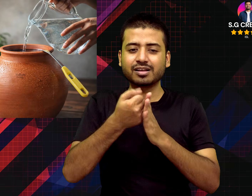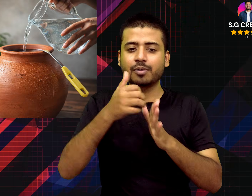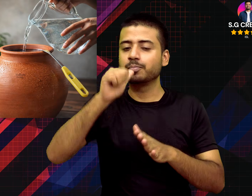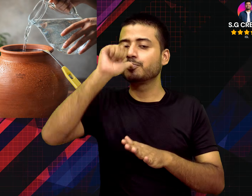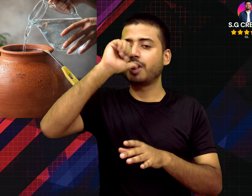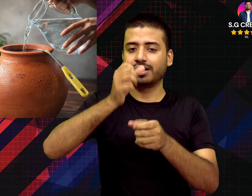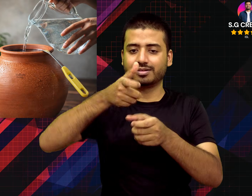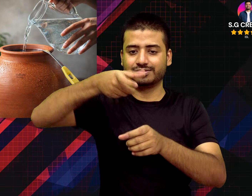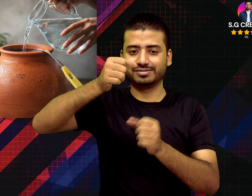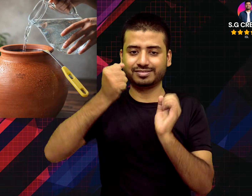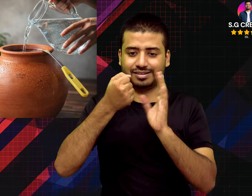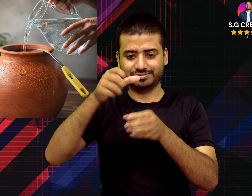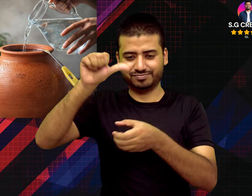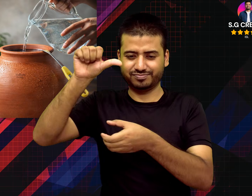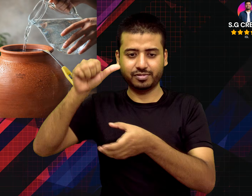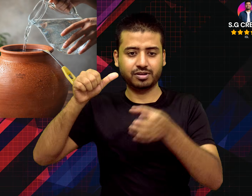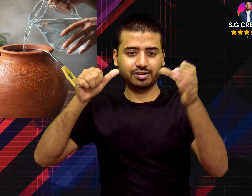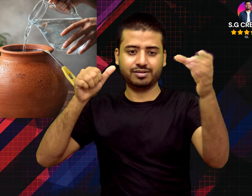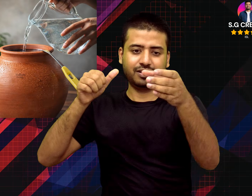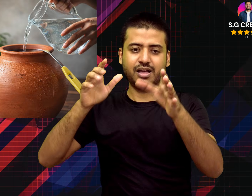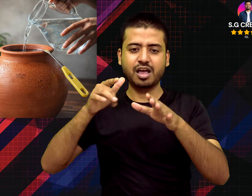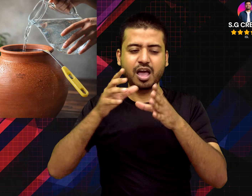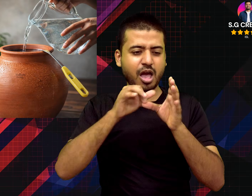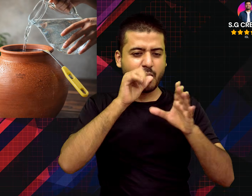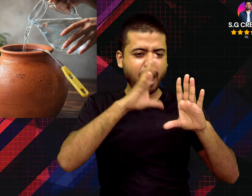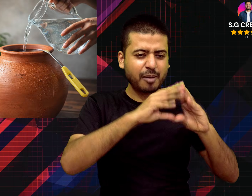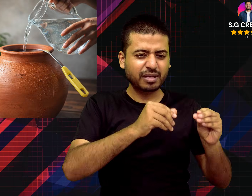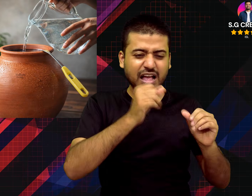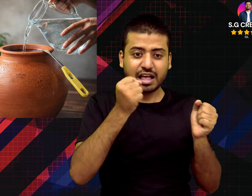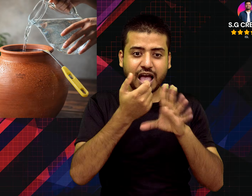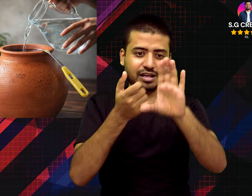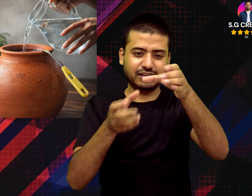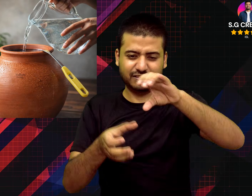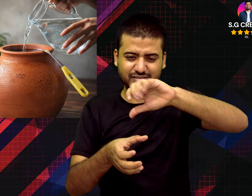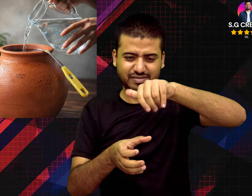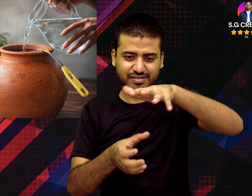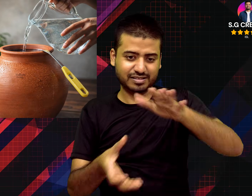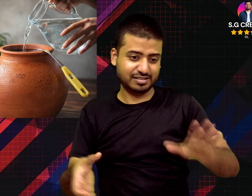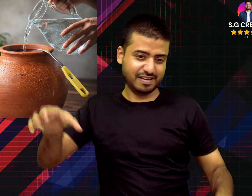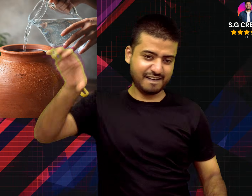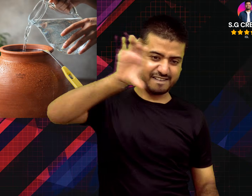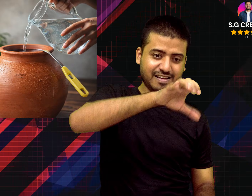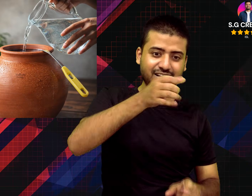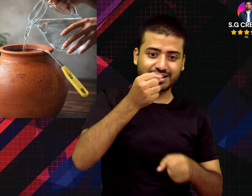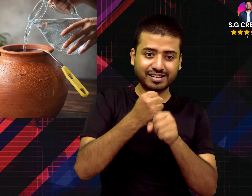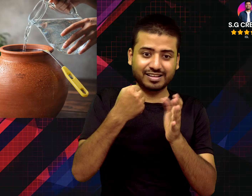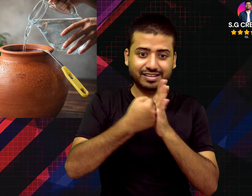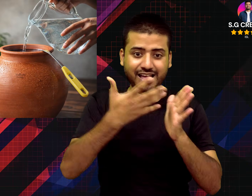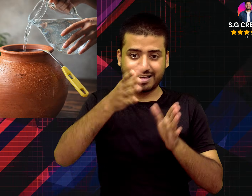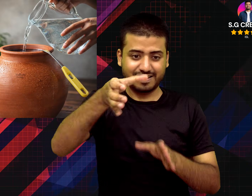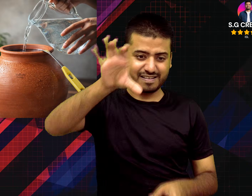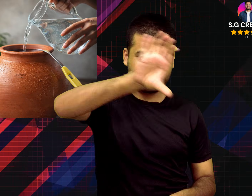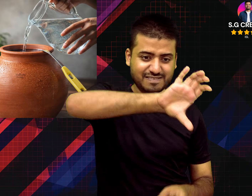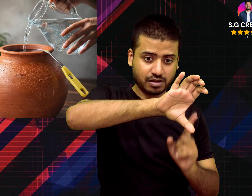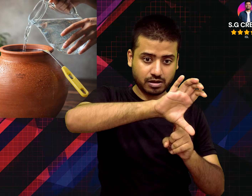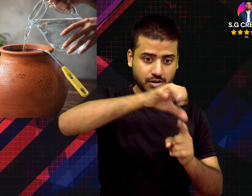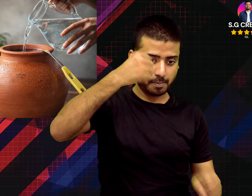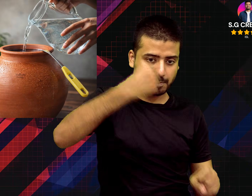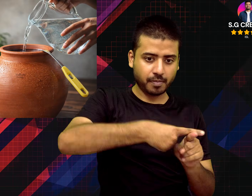outer surface. Once the water reaches the exterior surface, it comes into contact with the warm ambient air. To transition